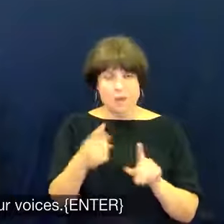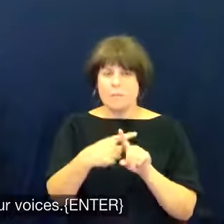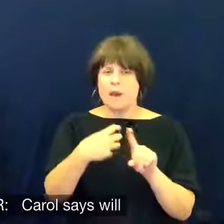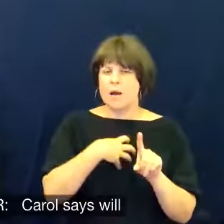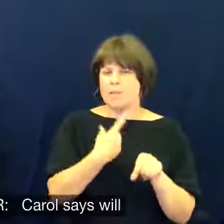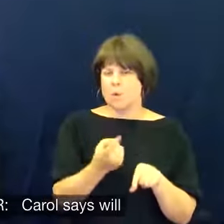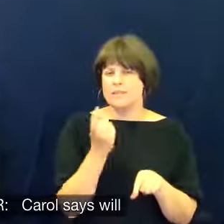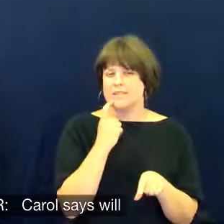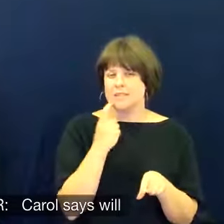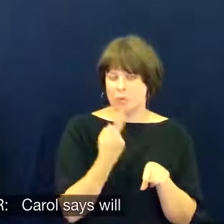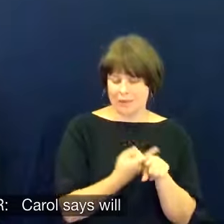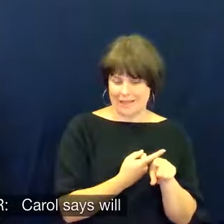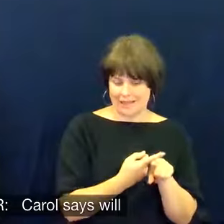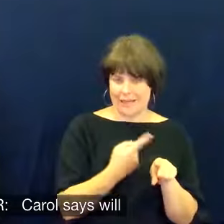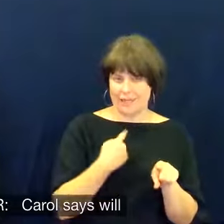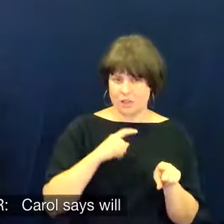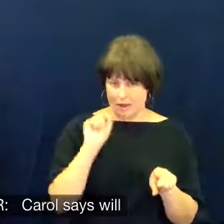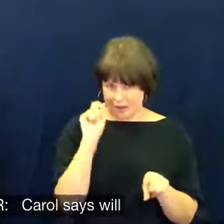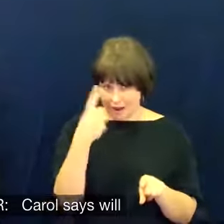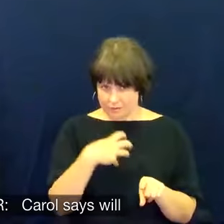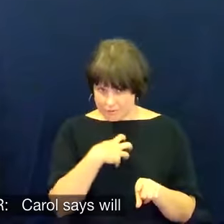Braille? Yes,